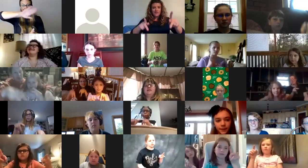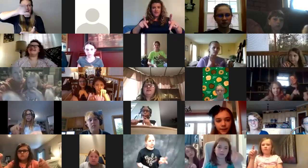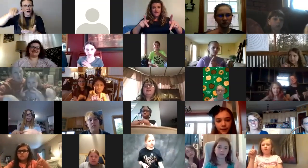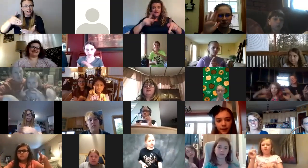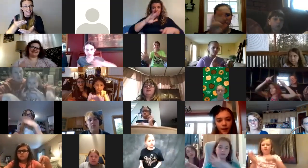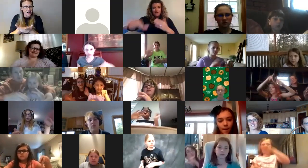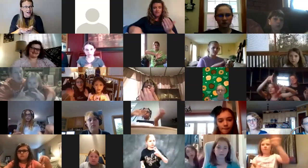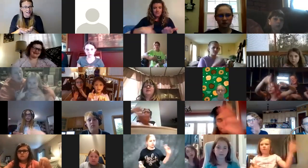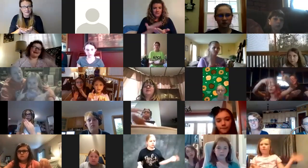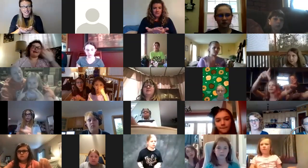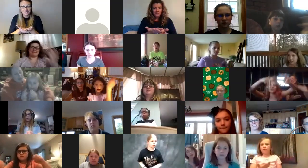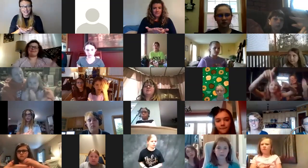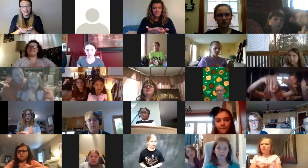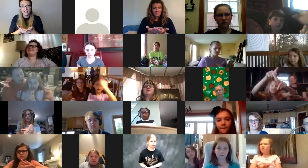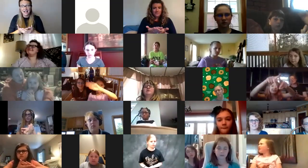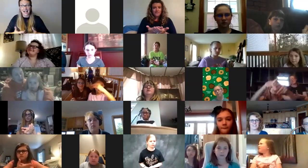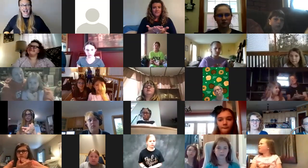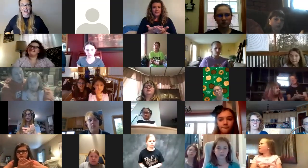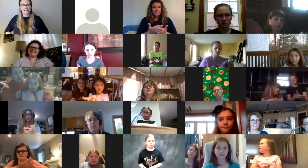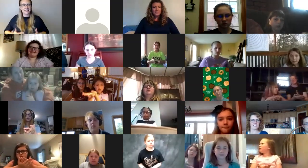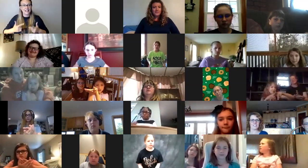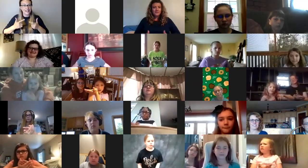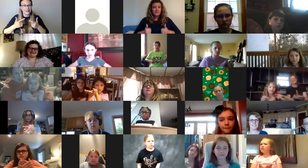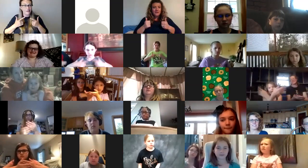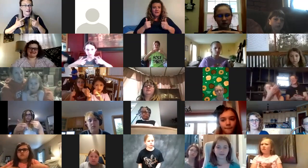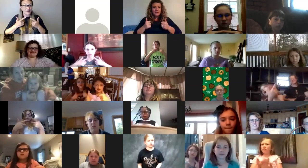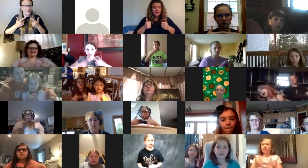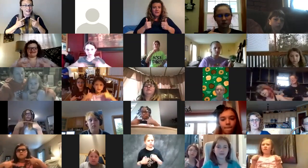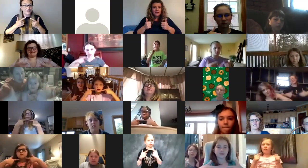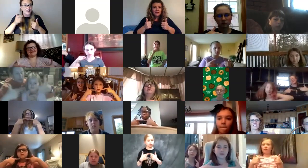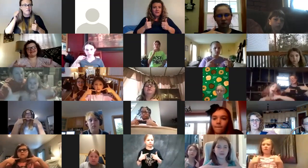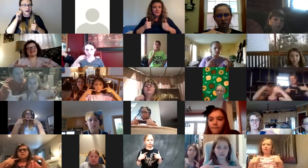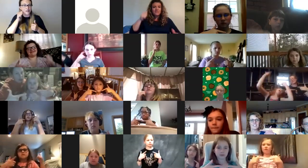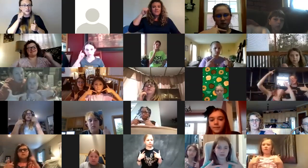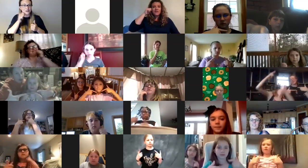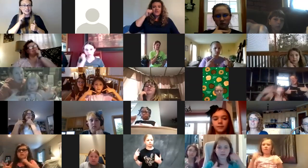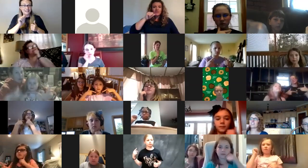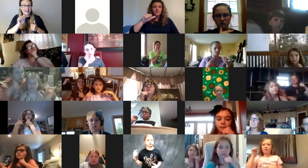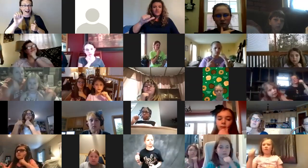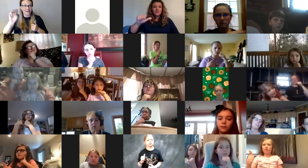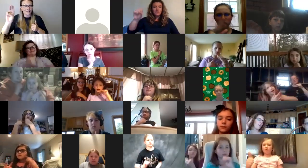at all times and live by the Girl Scout